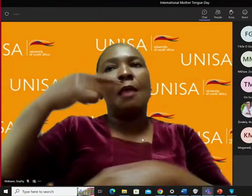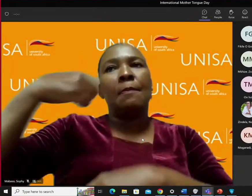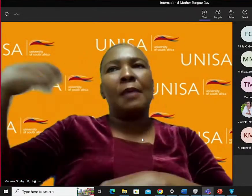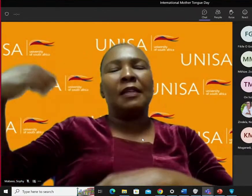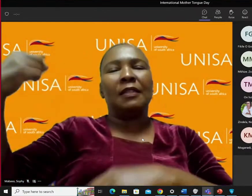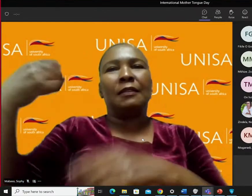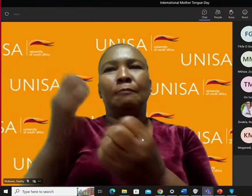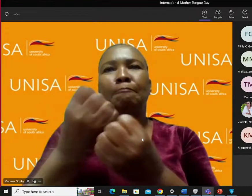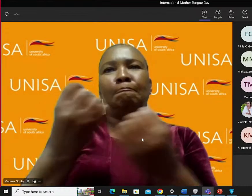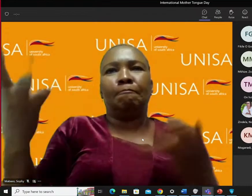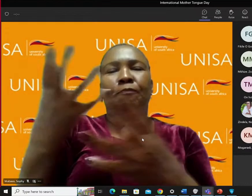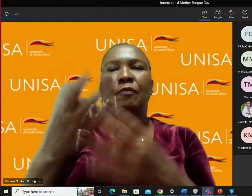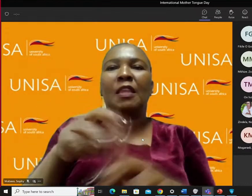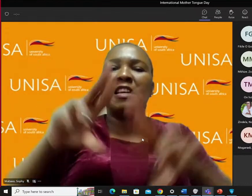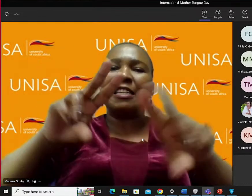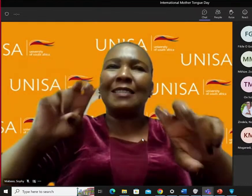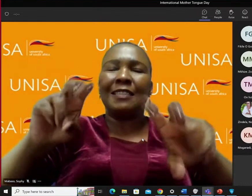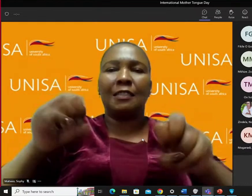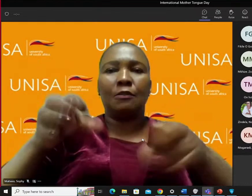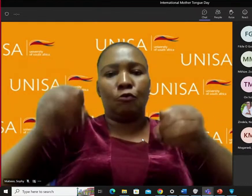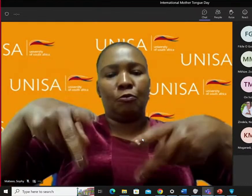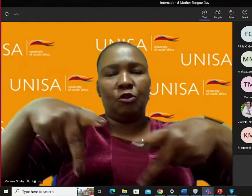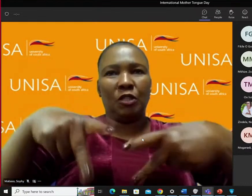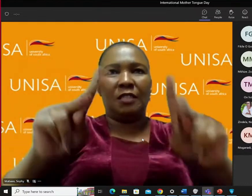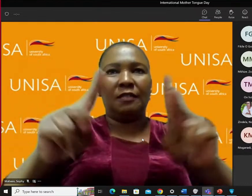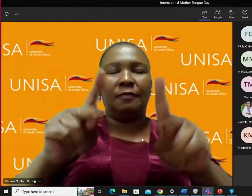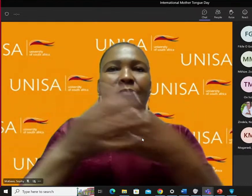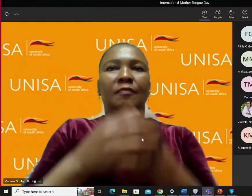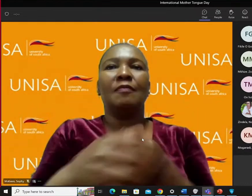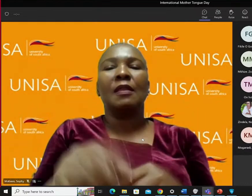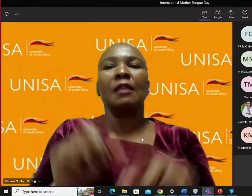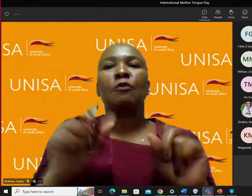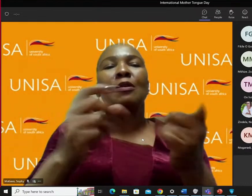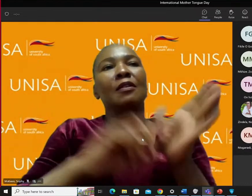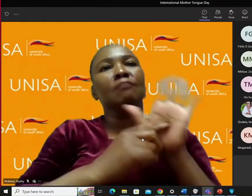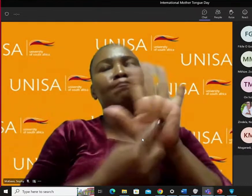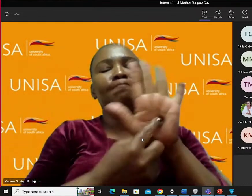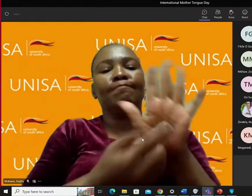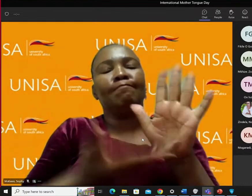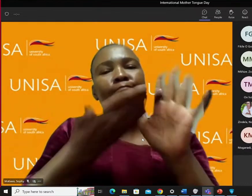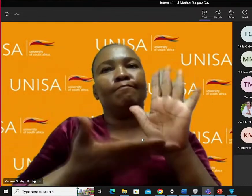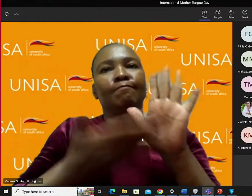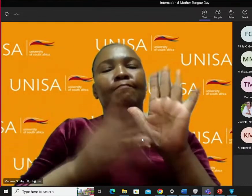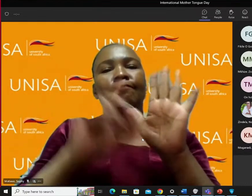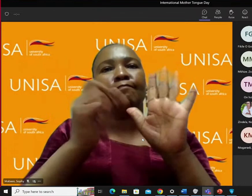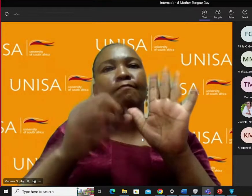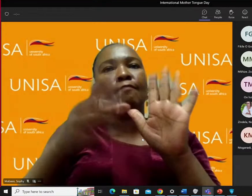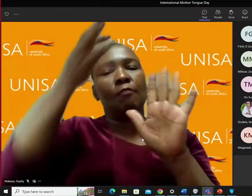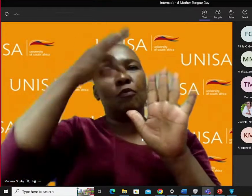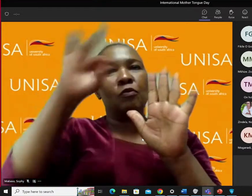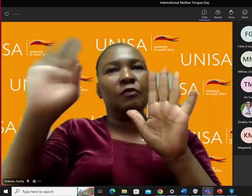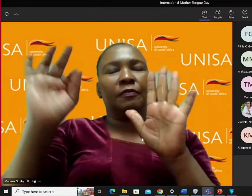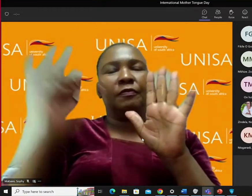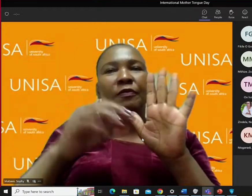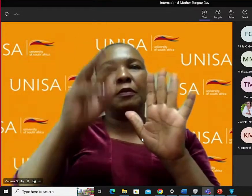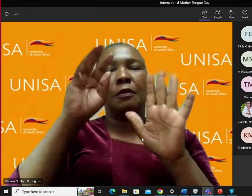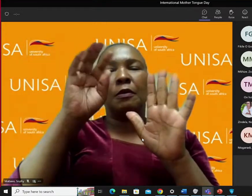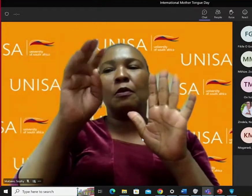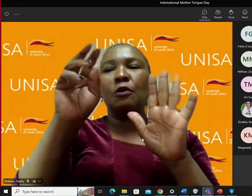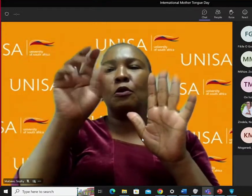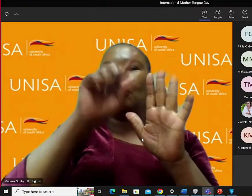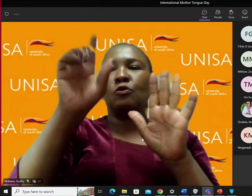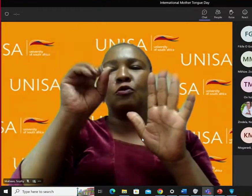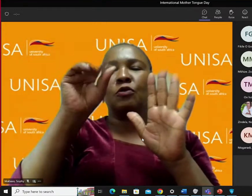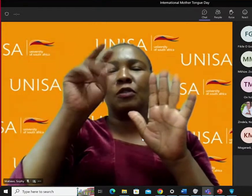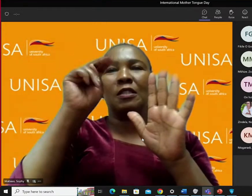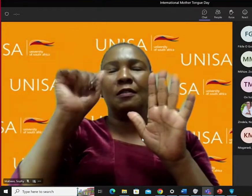research opportunity as well. Just a quick example of this, Professor Bosch and Sonja Bosch, who was also